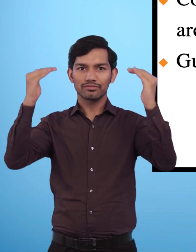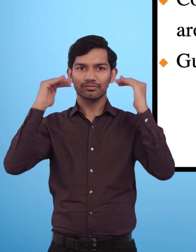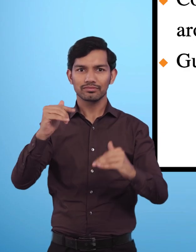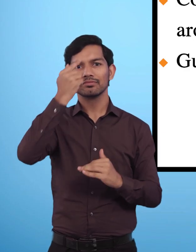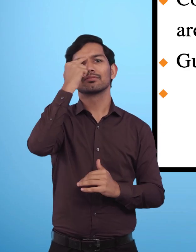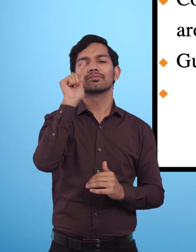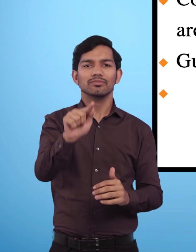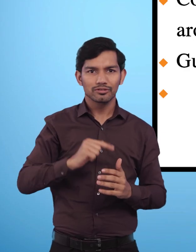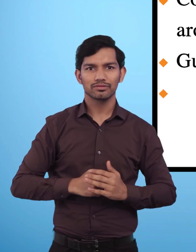3.